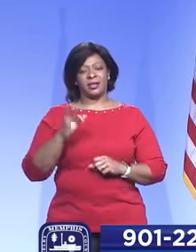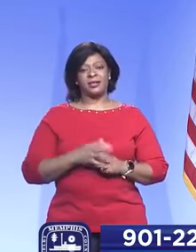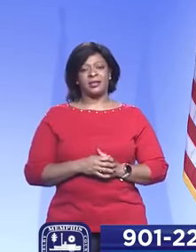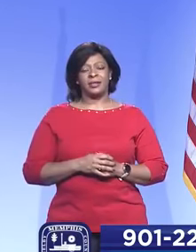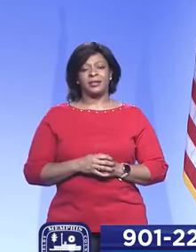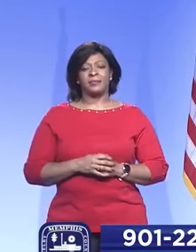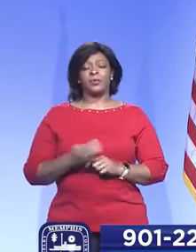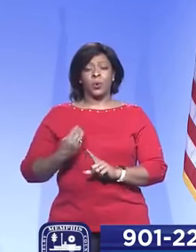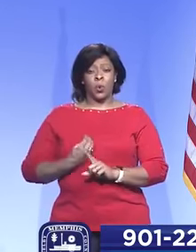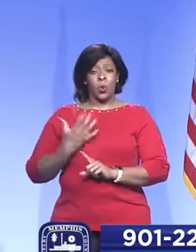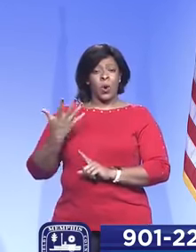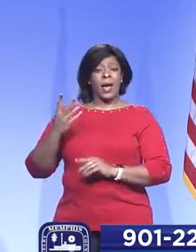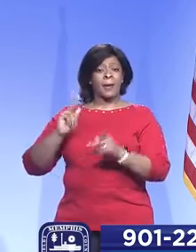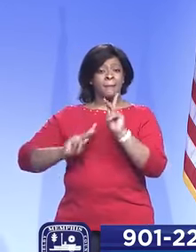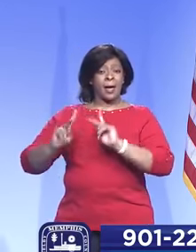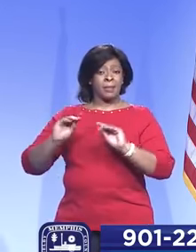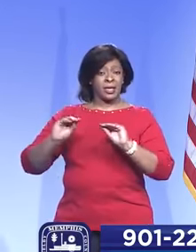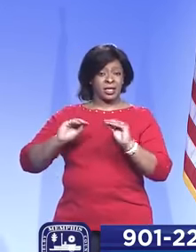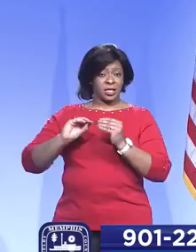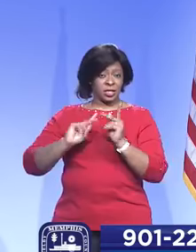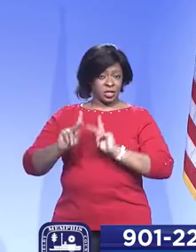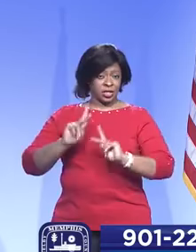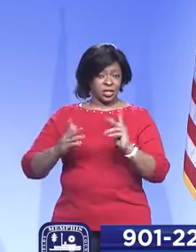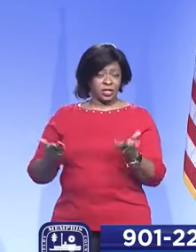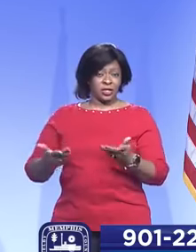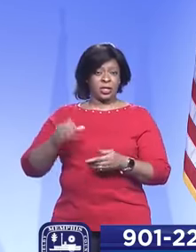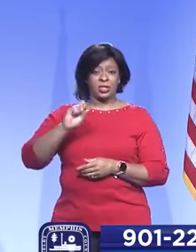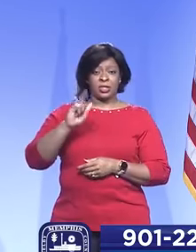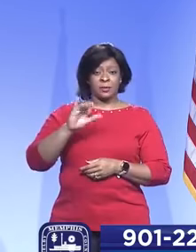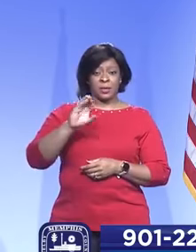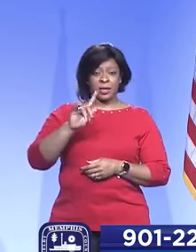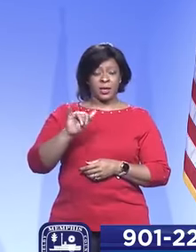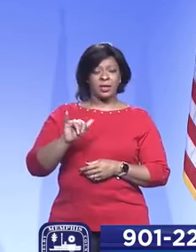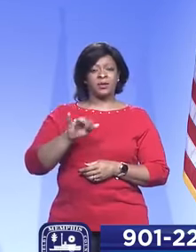White population of Shelby County is